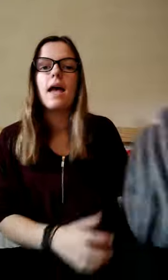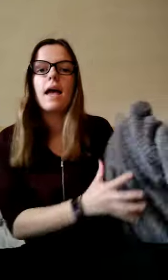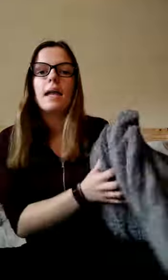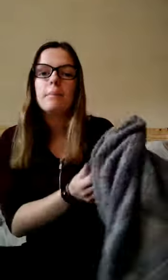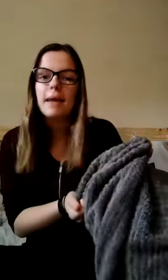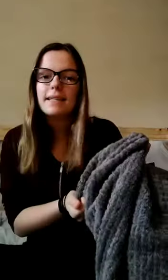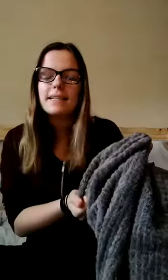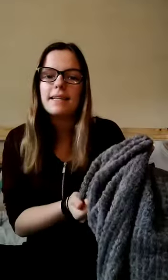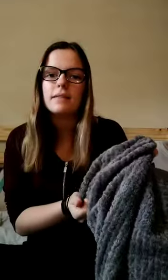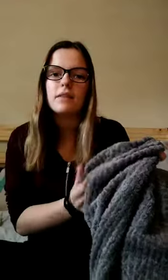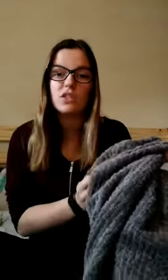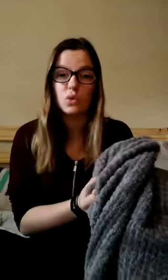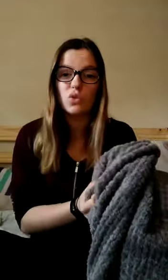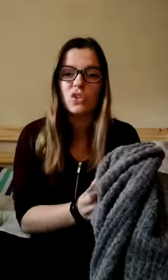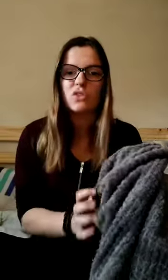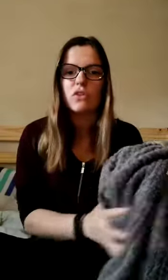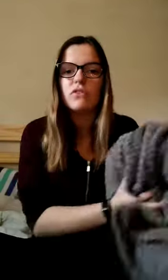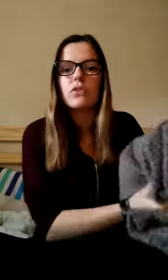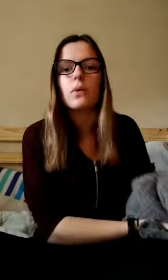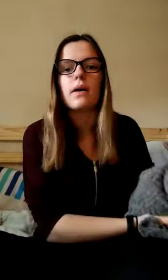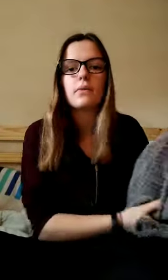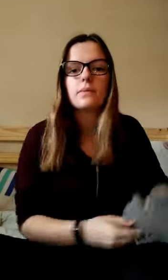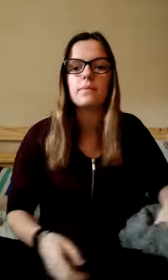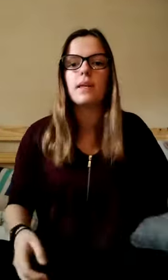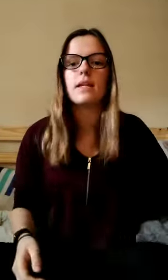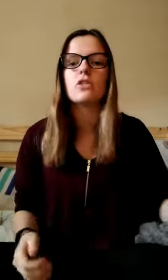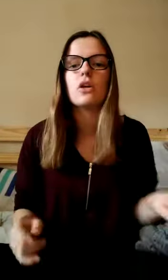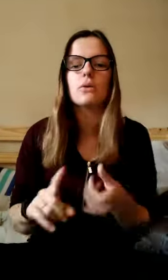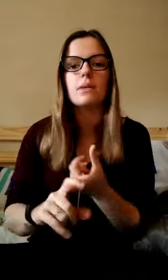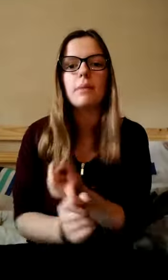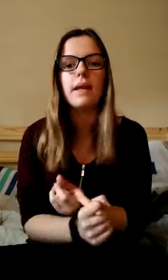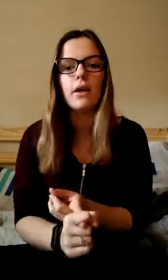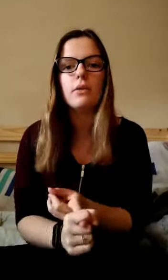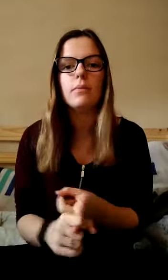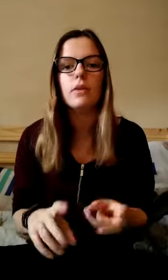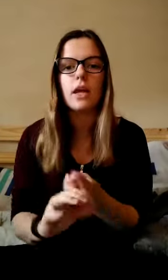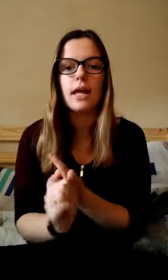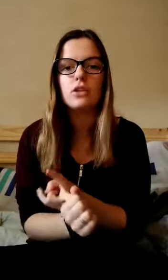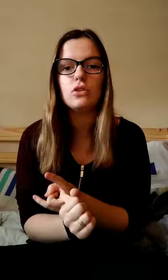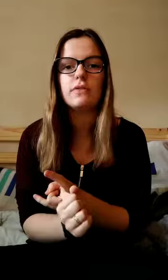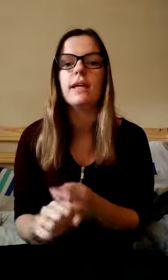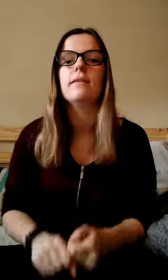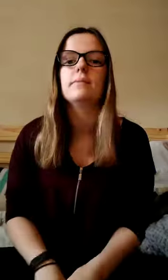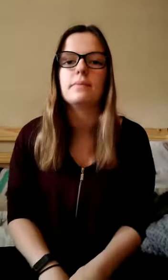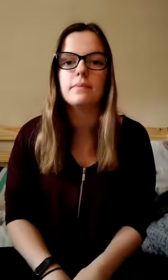A blanket is also soft as well, and so is a pillow and a duvet.